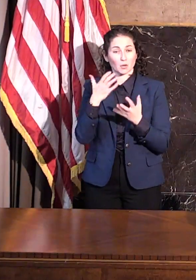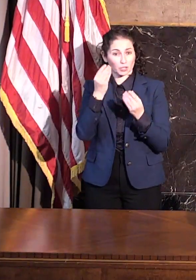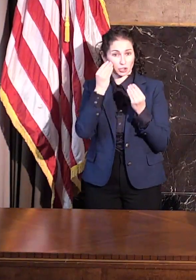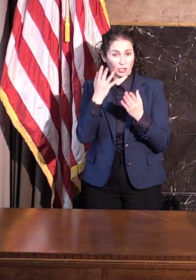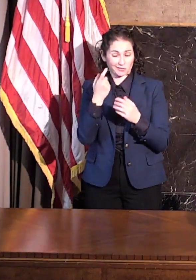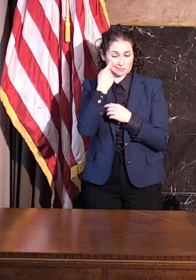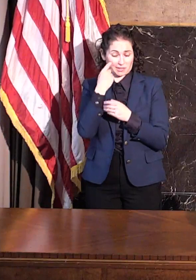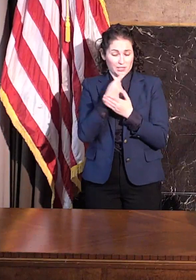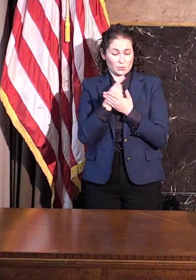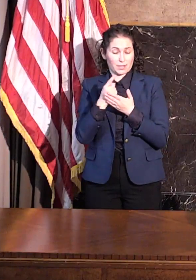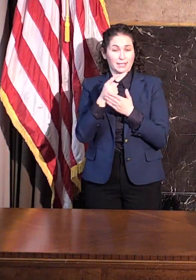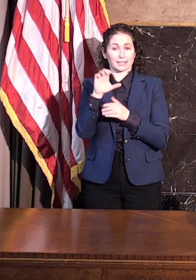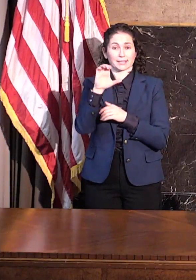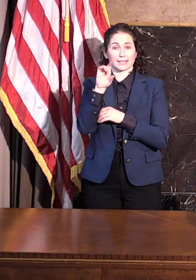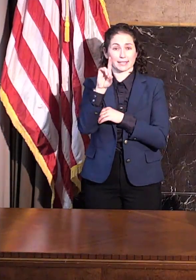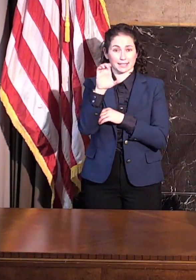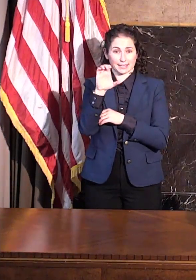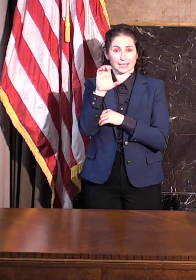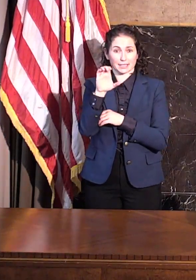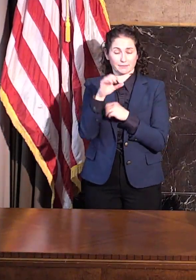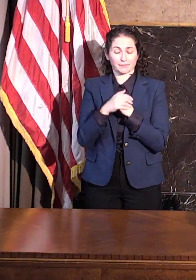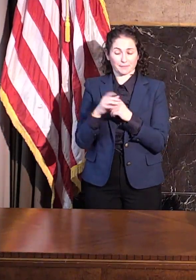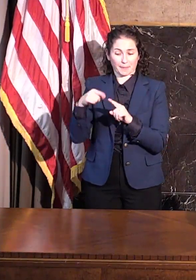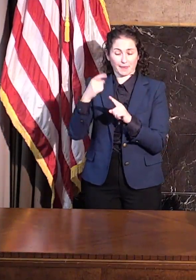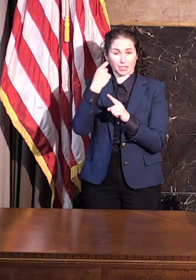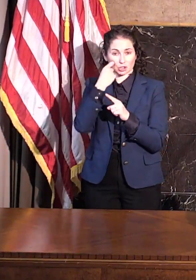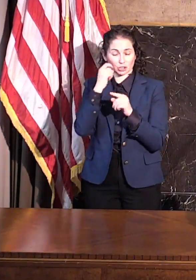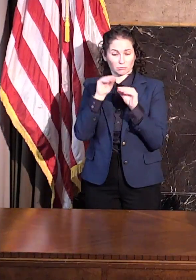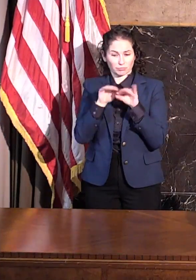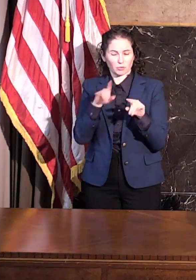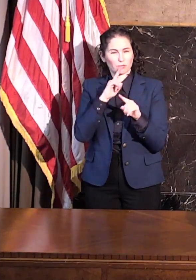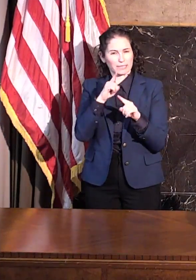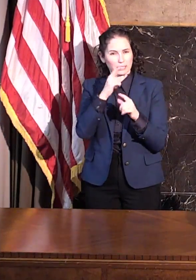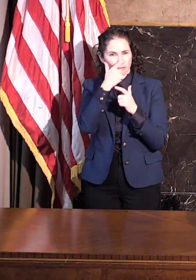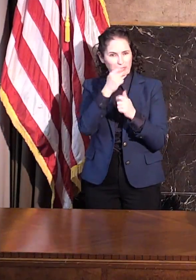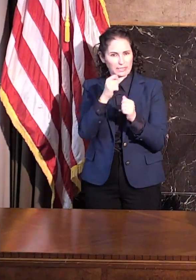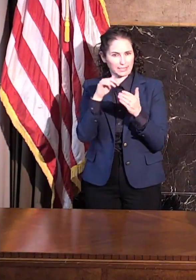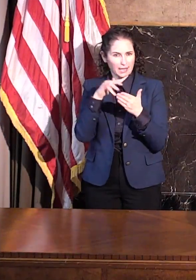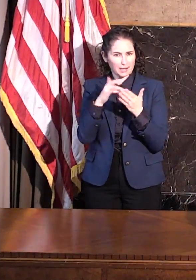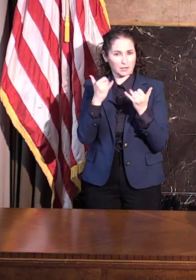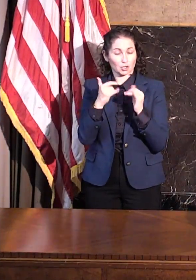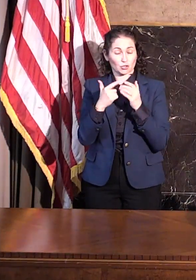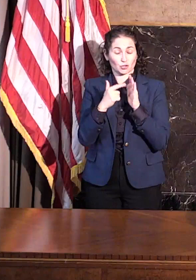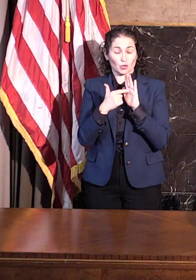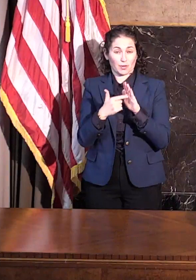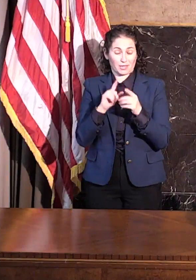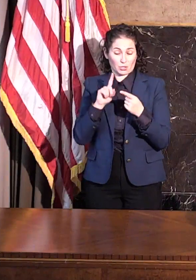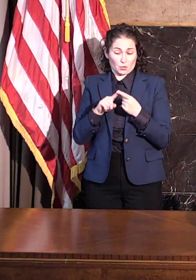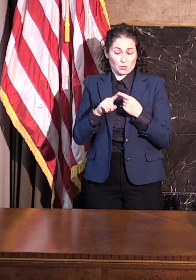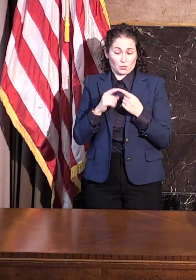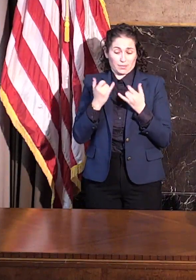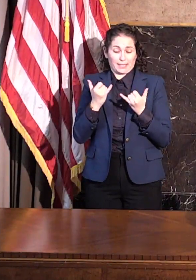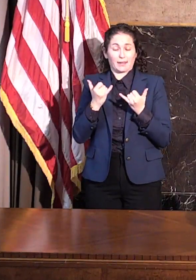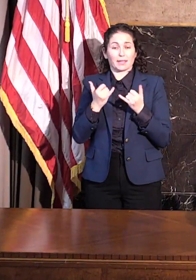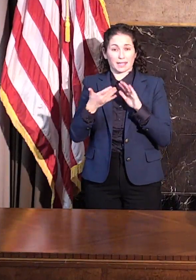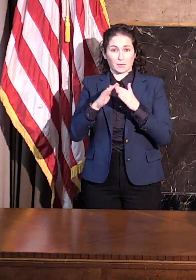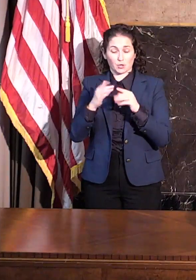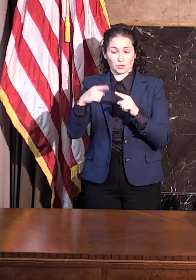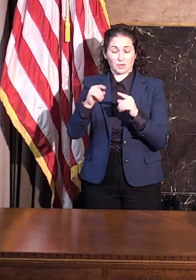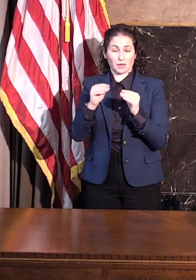and most importantly, to help eligible residents get signed up to get the vaccine. That's what this is going to be all